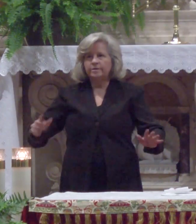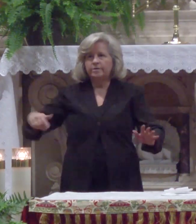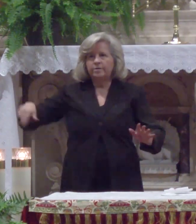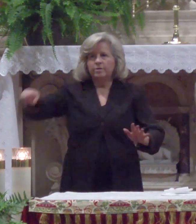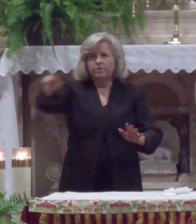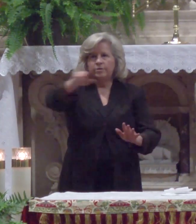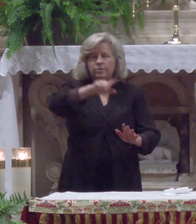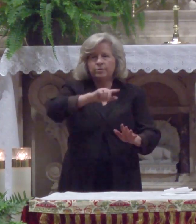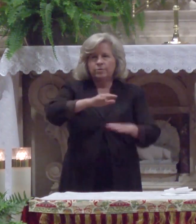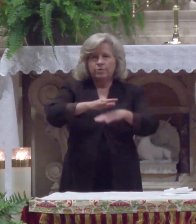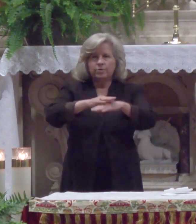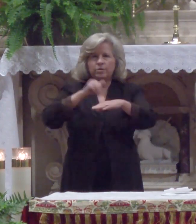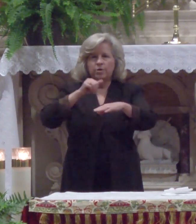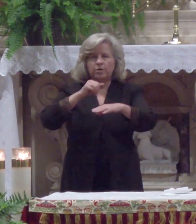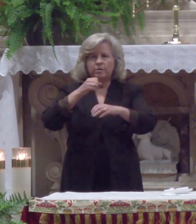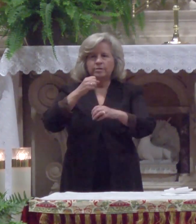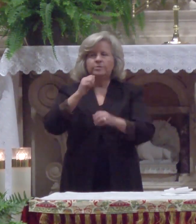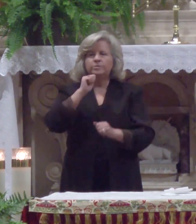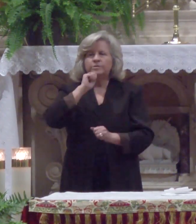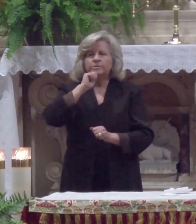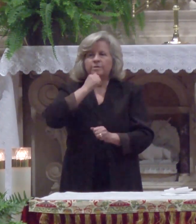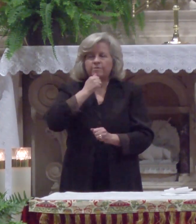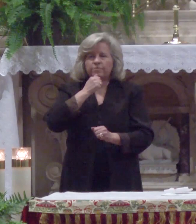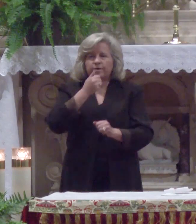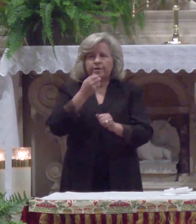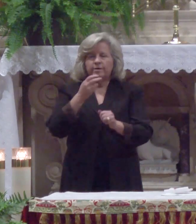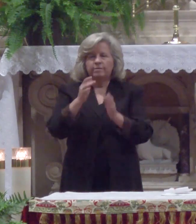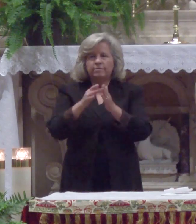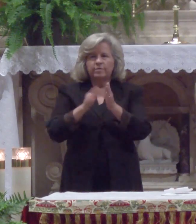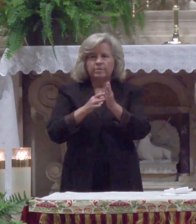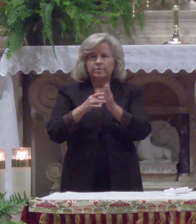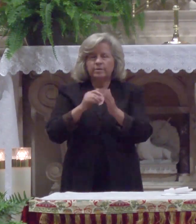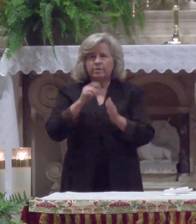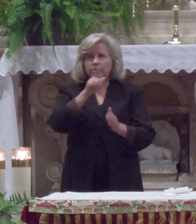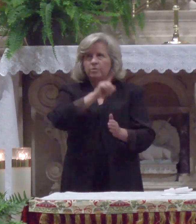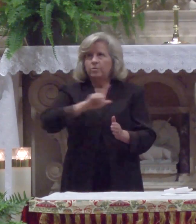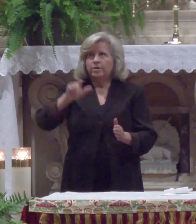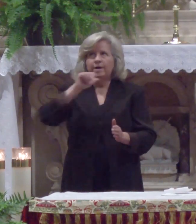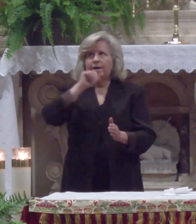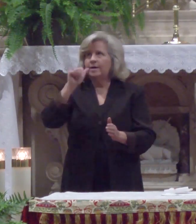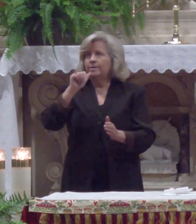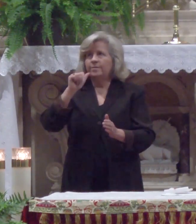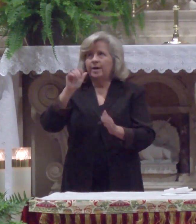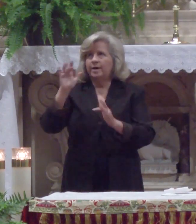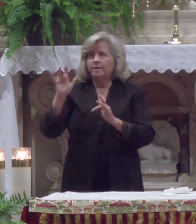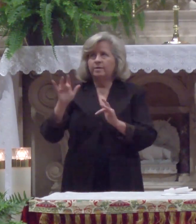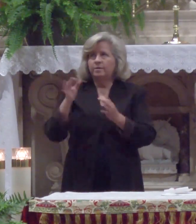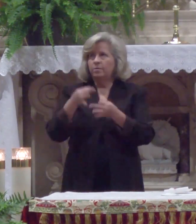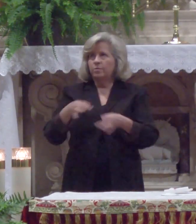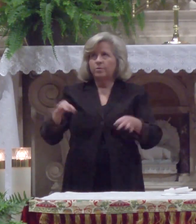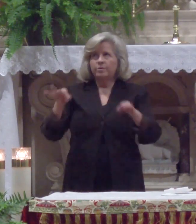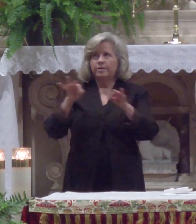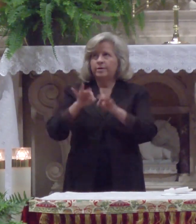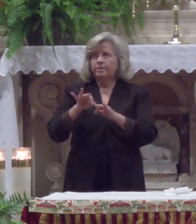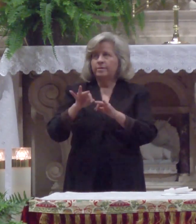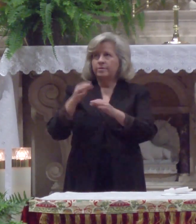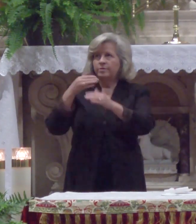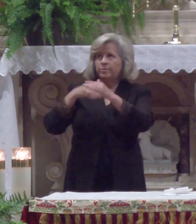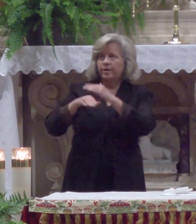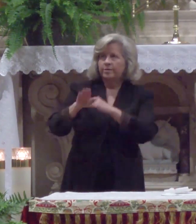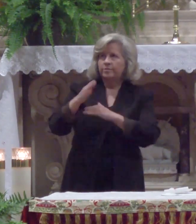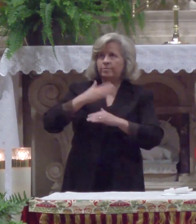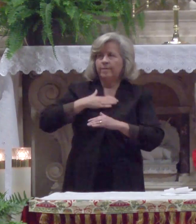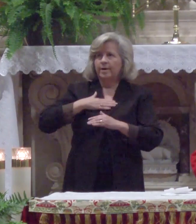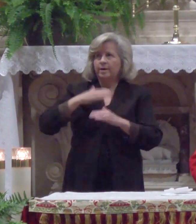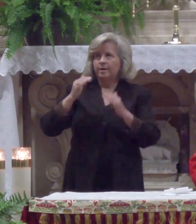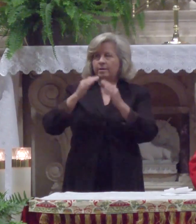Lamb. Lord, I am not worthy that you should enter under my roof, but only say the word, and my soul shall be